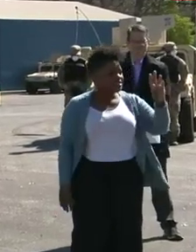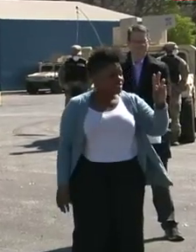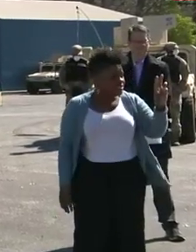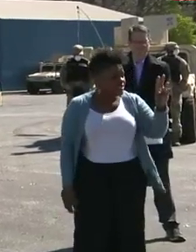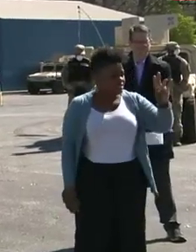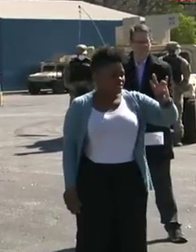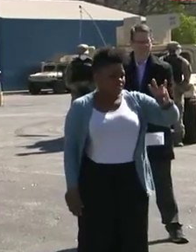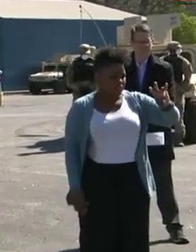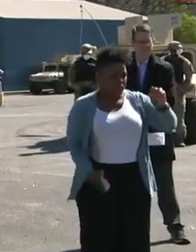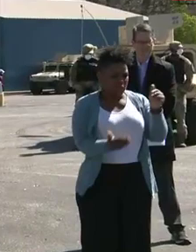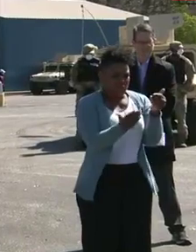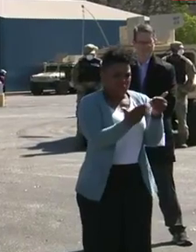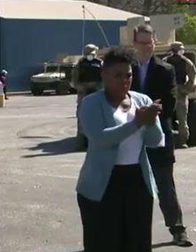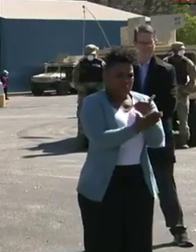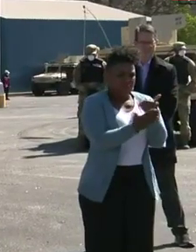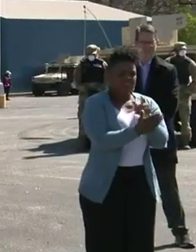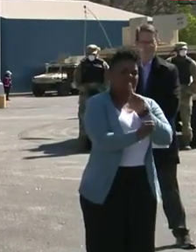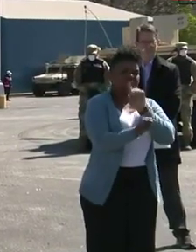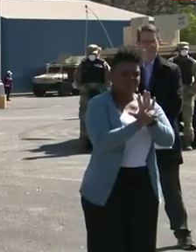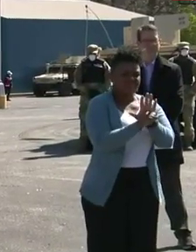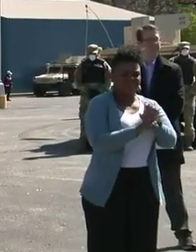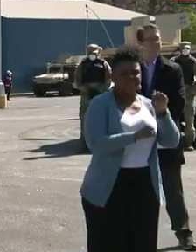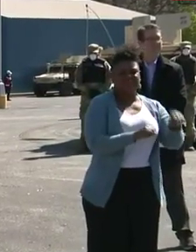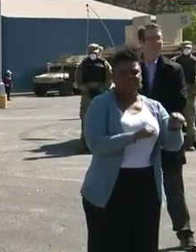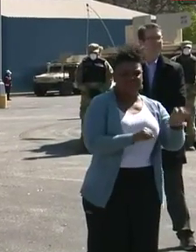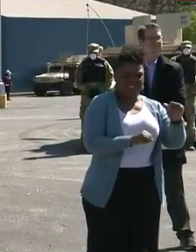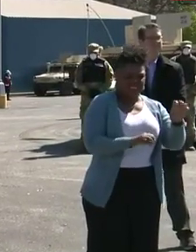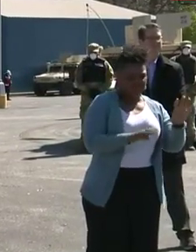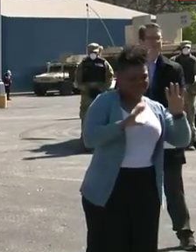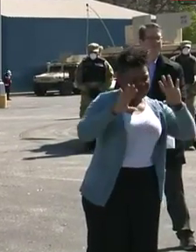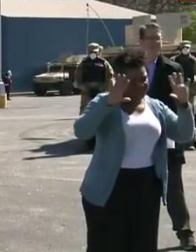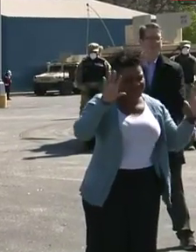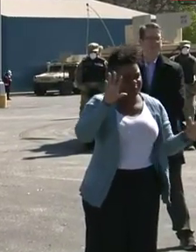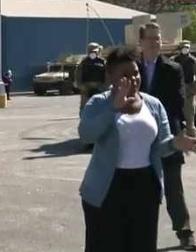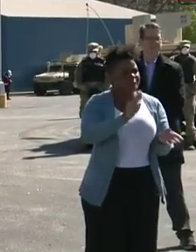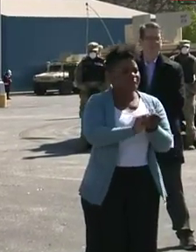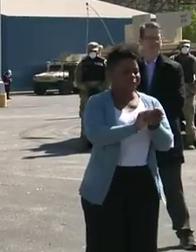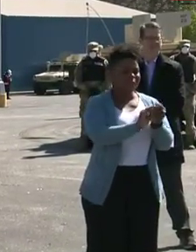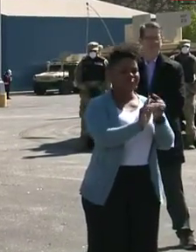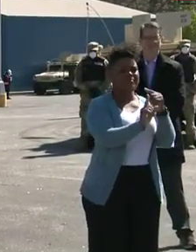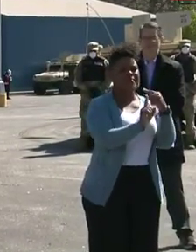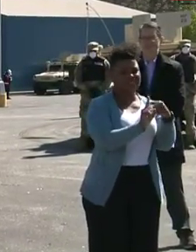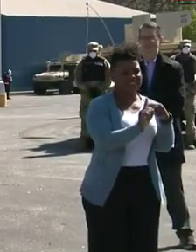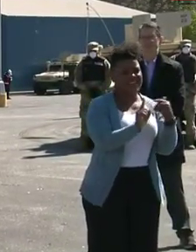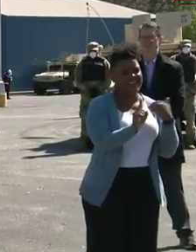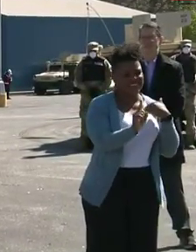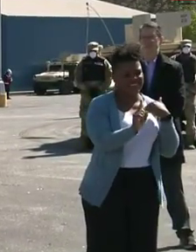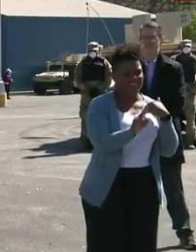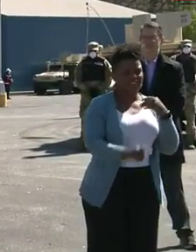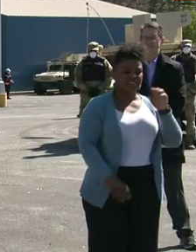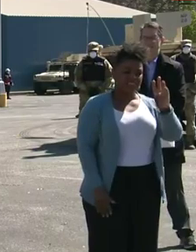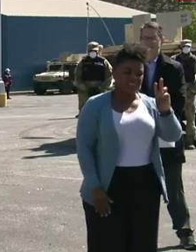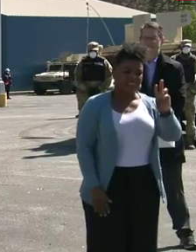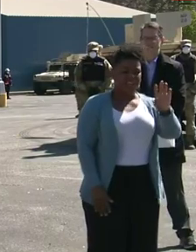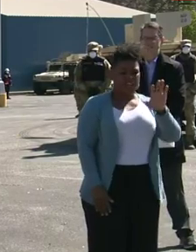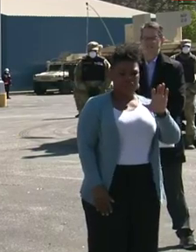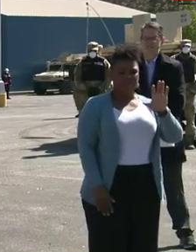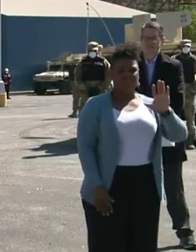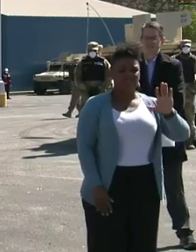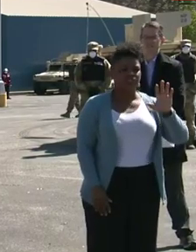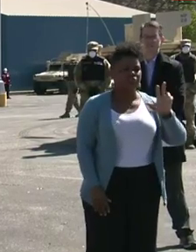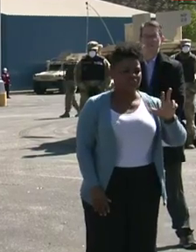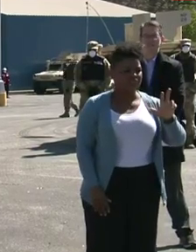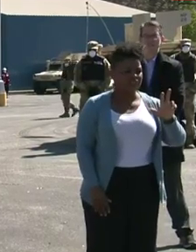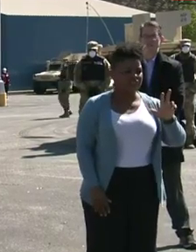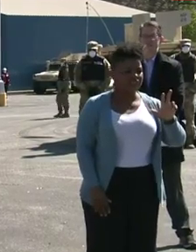cases, bringing our total positive cases in the district to 653.